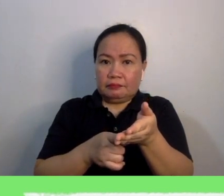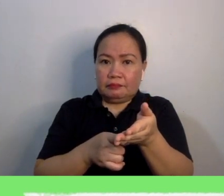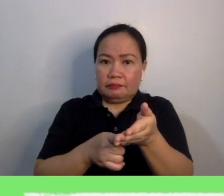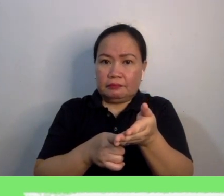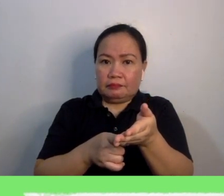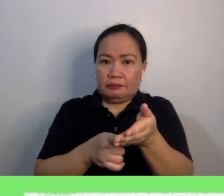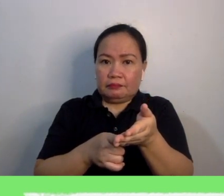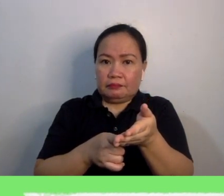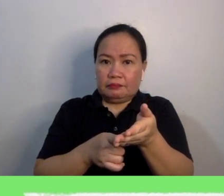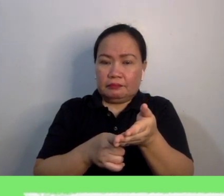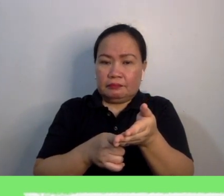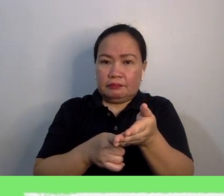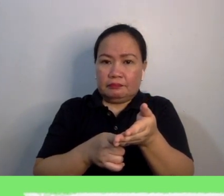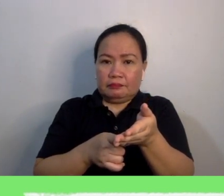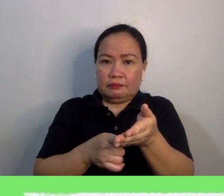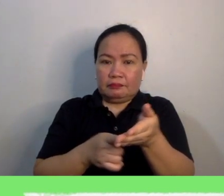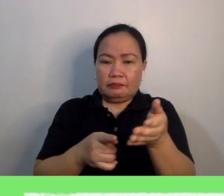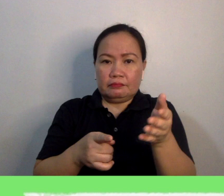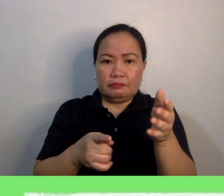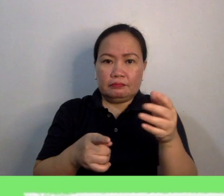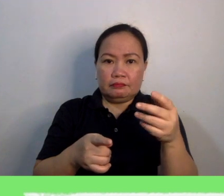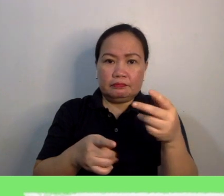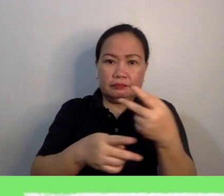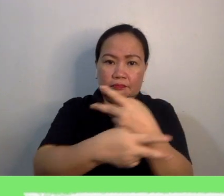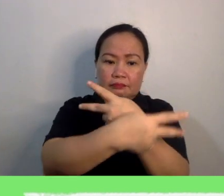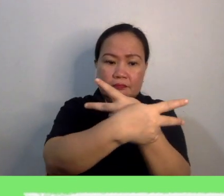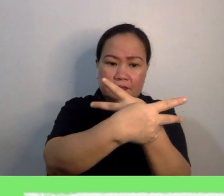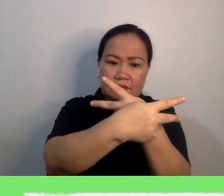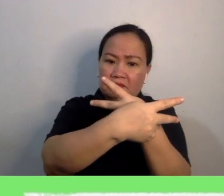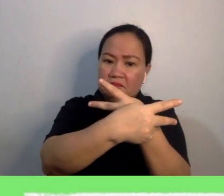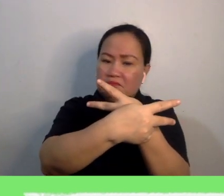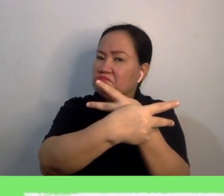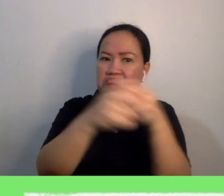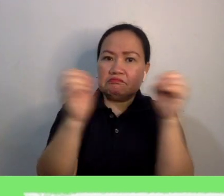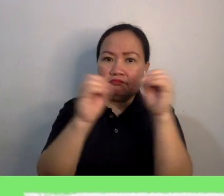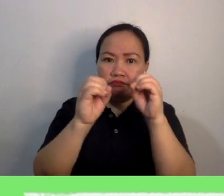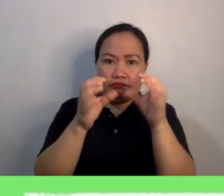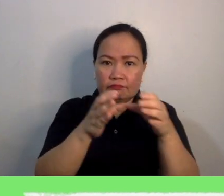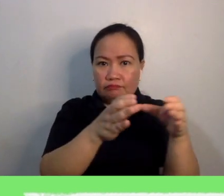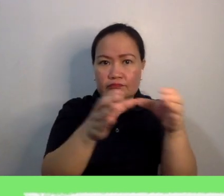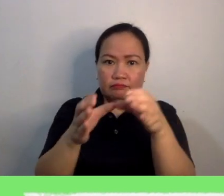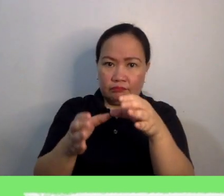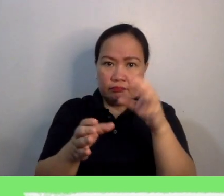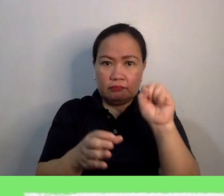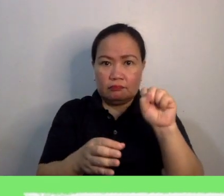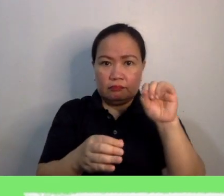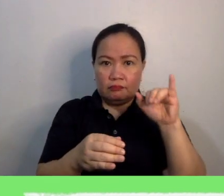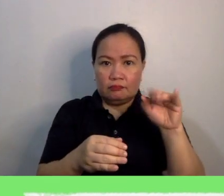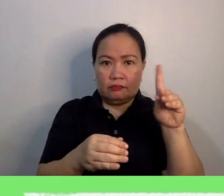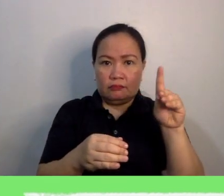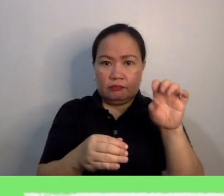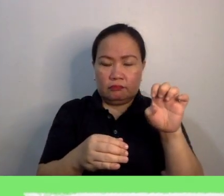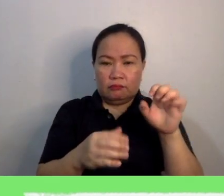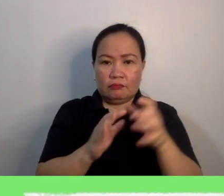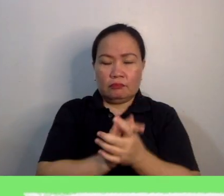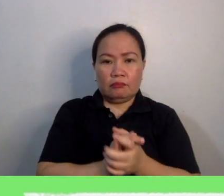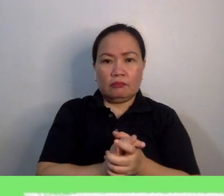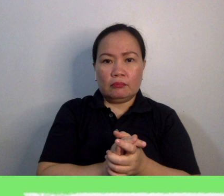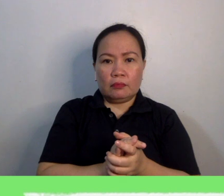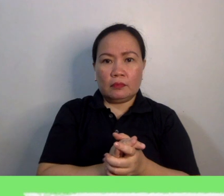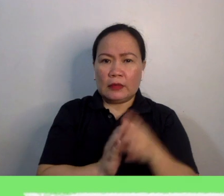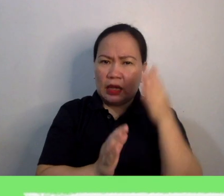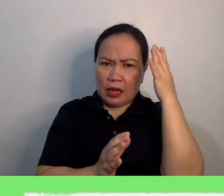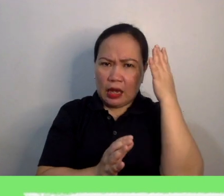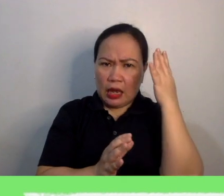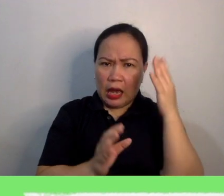one is also vertical to this angle. So, as you can see, wala po silang common sides. And, paano natin